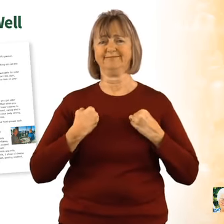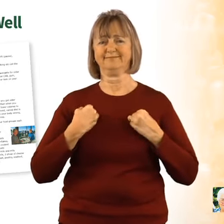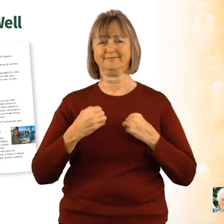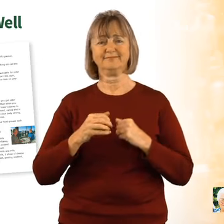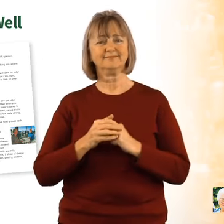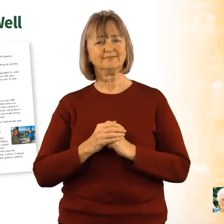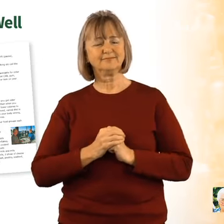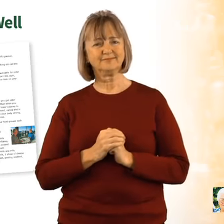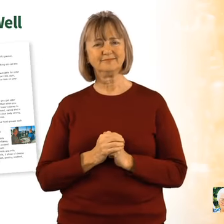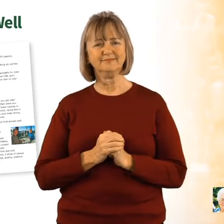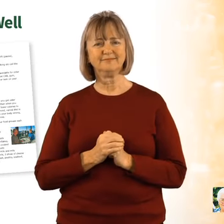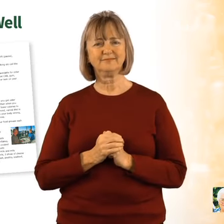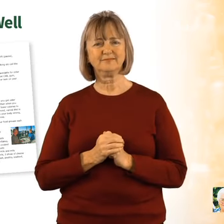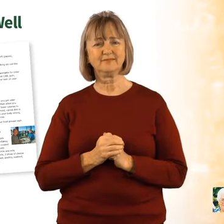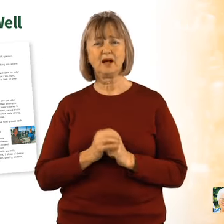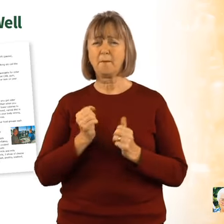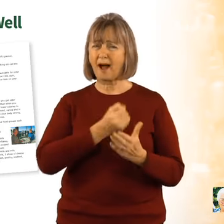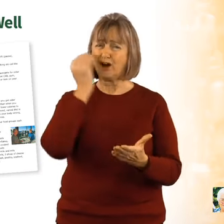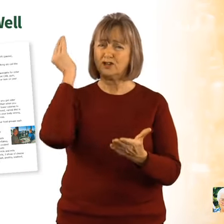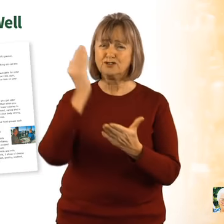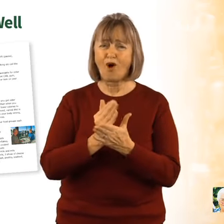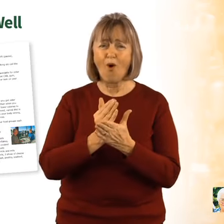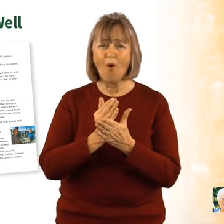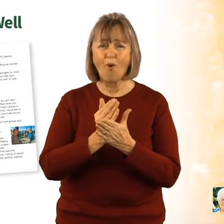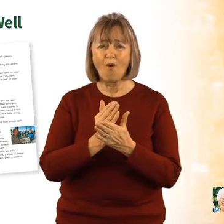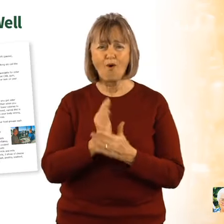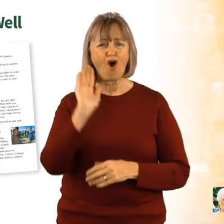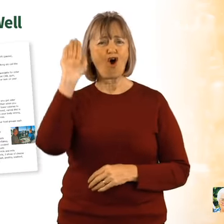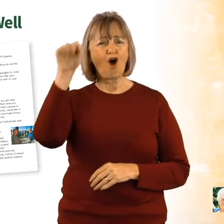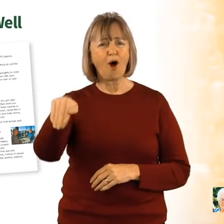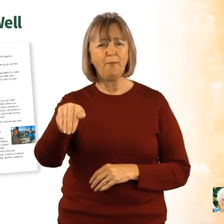strong, and provide protection against illness.